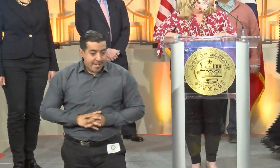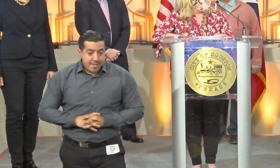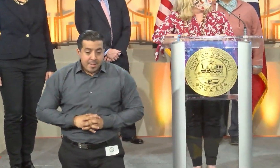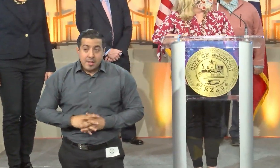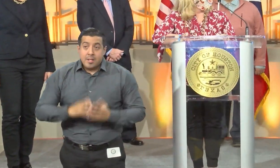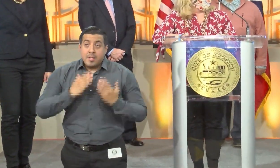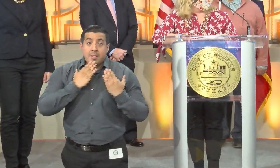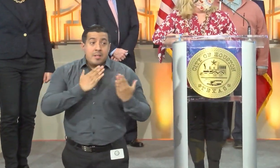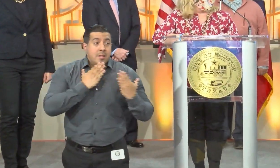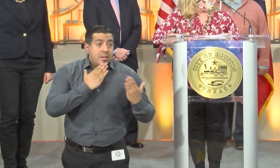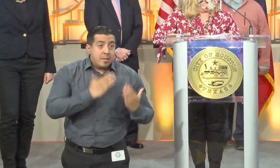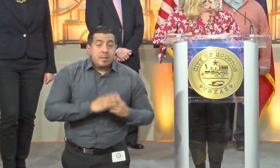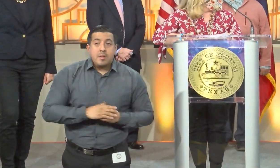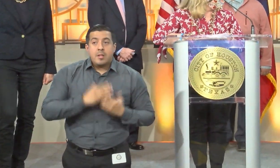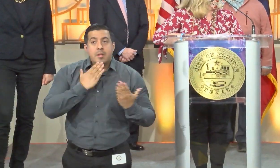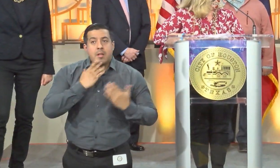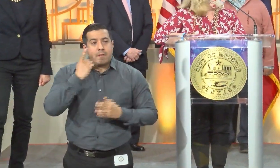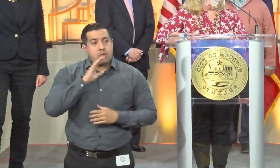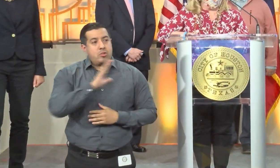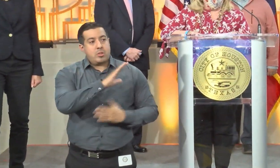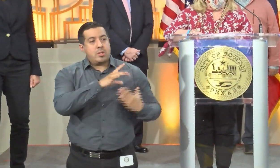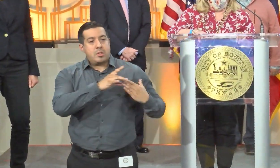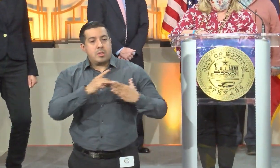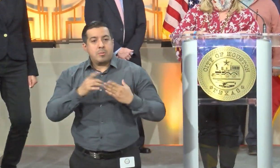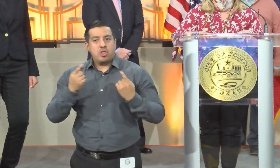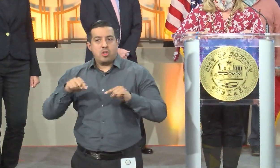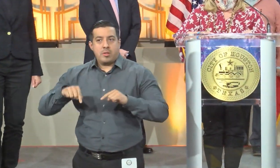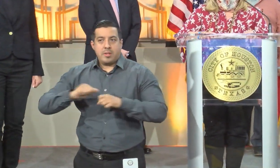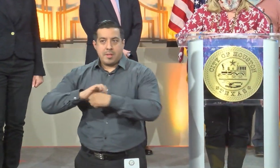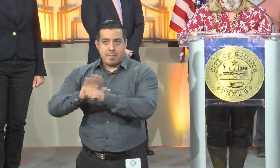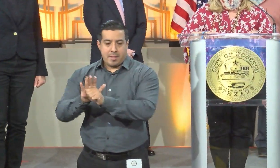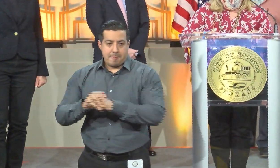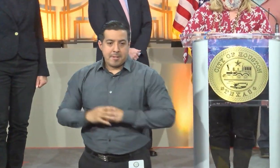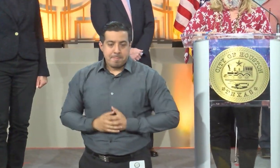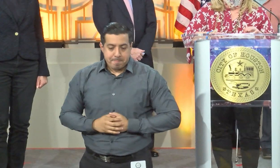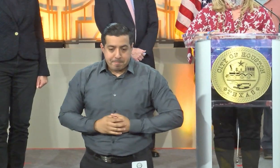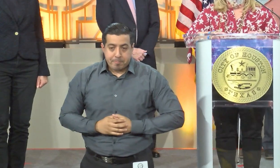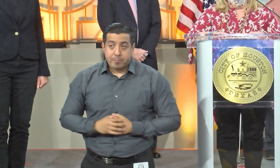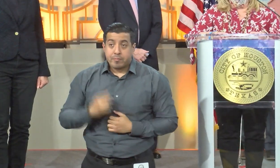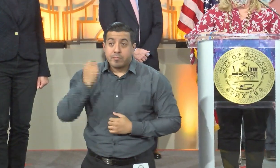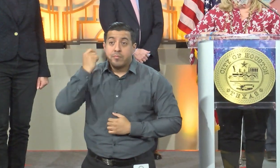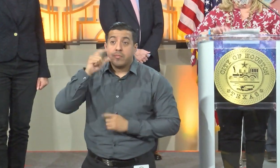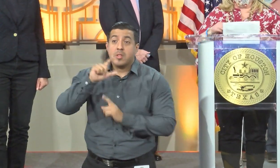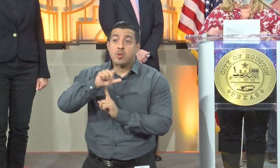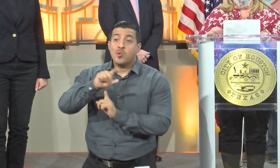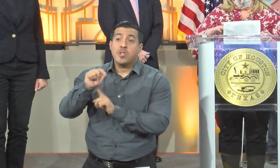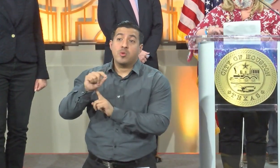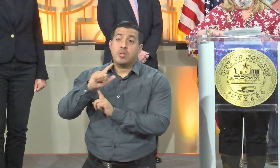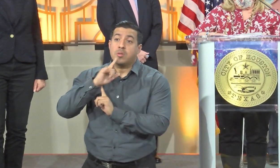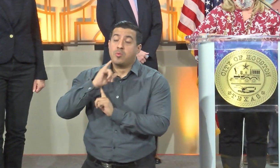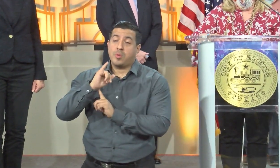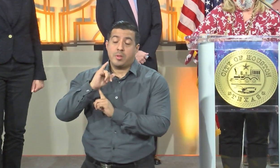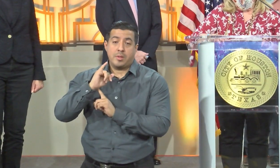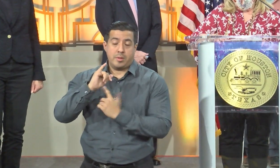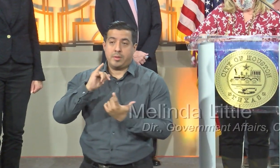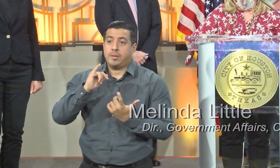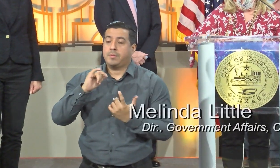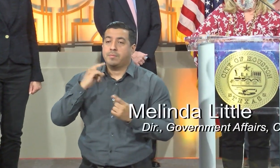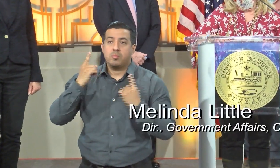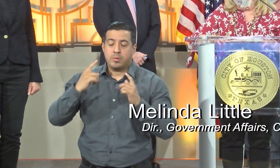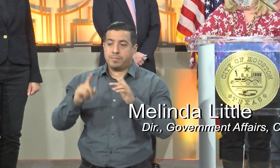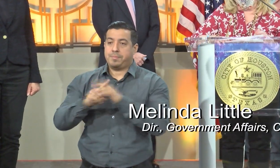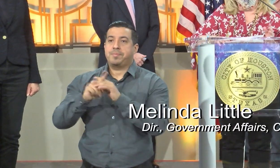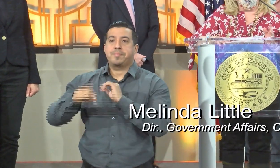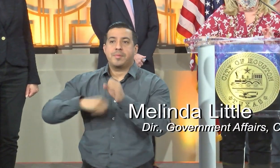Thank you, Mayor Turner, and thank you for your leadership during the pandemic. 2020 really has been an unprecedented year,